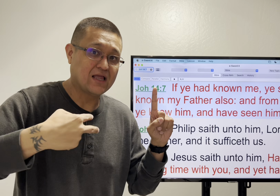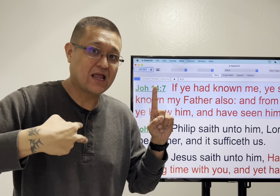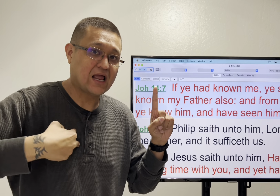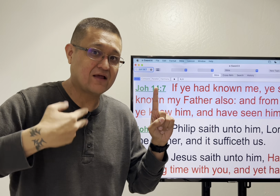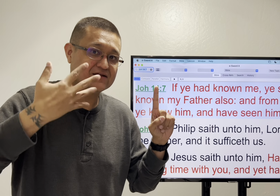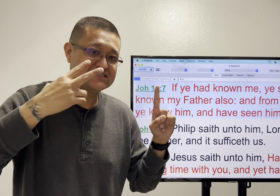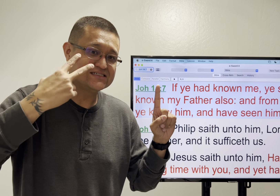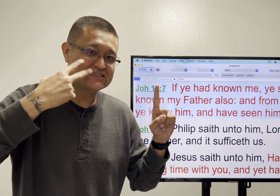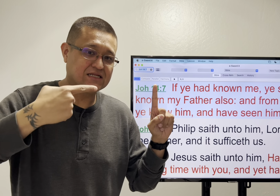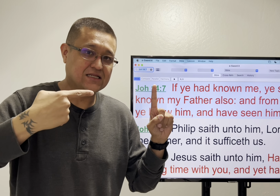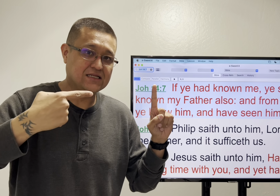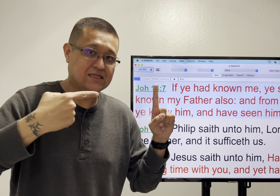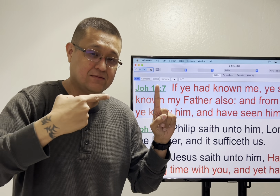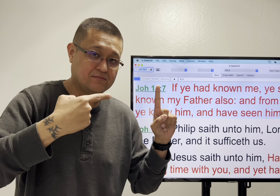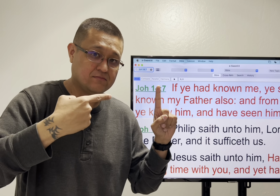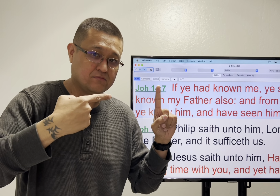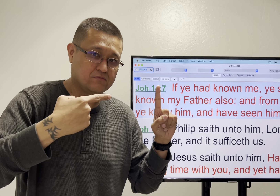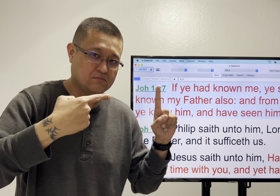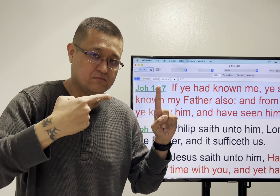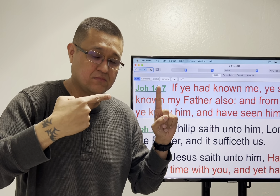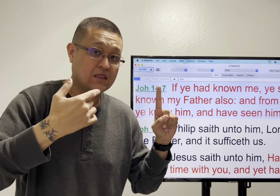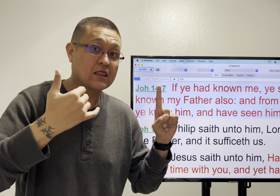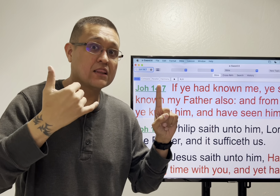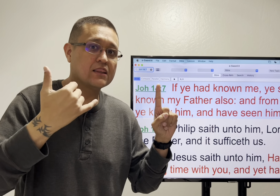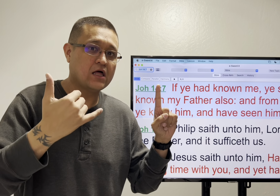You know him and have seen him.